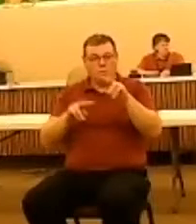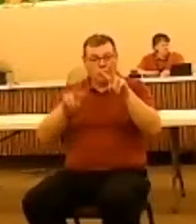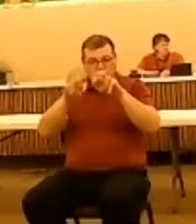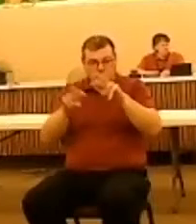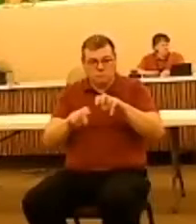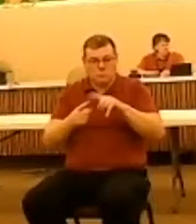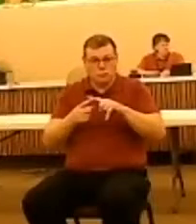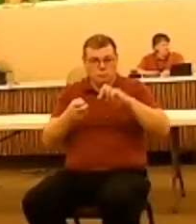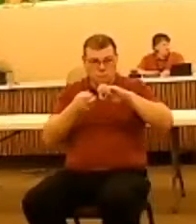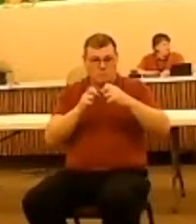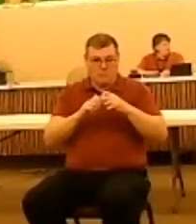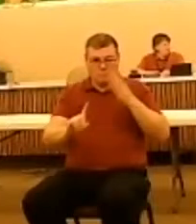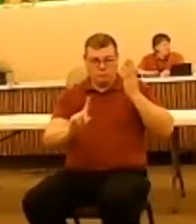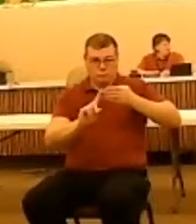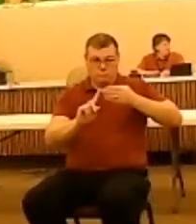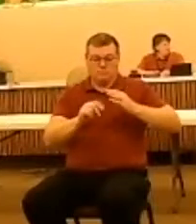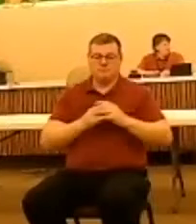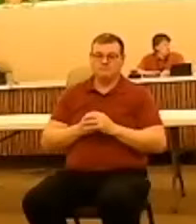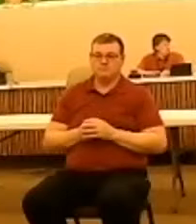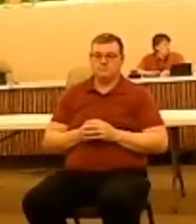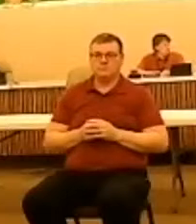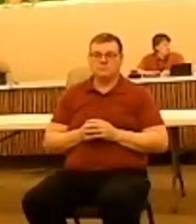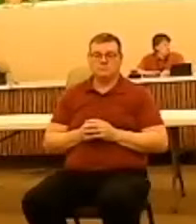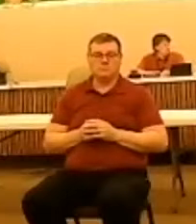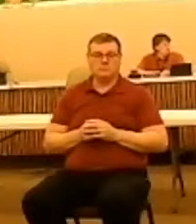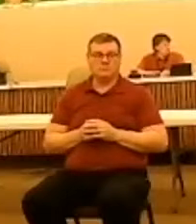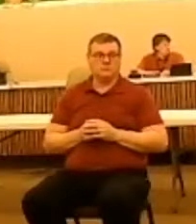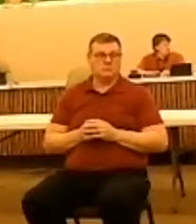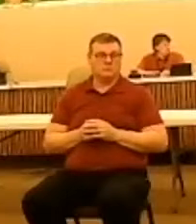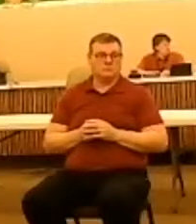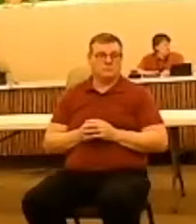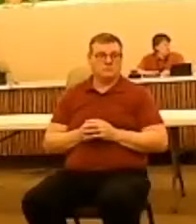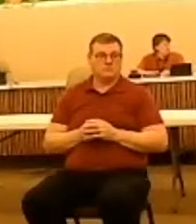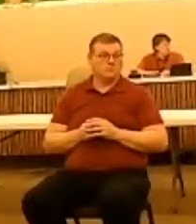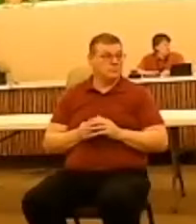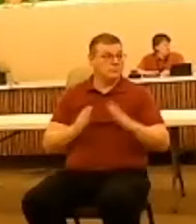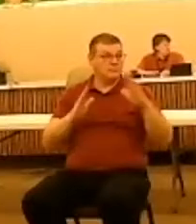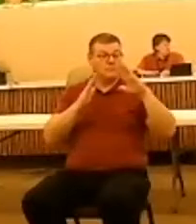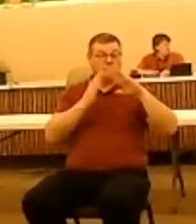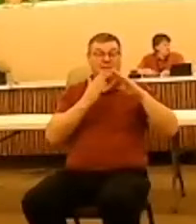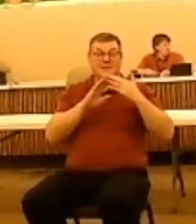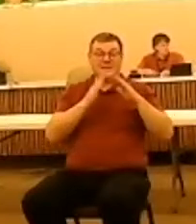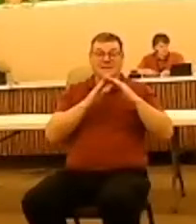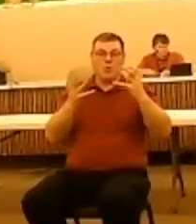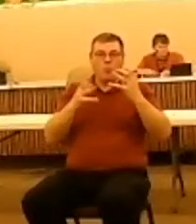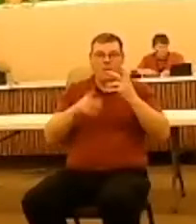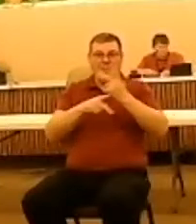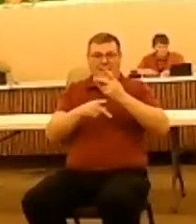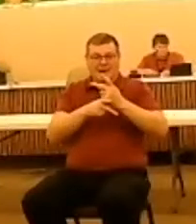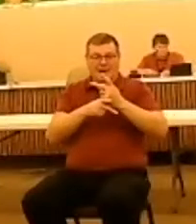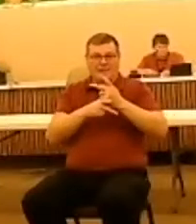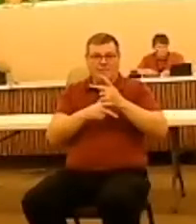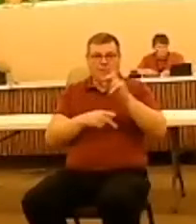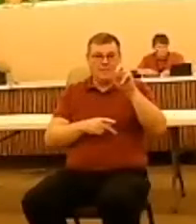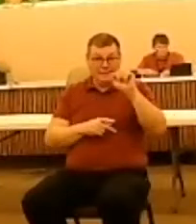those issues directly. Yeah, the town wanted to keep the dealers off of,